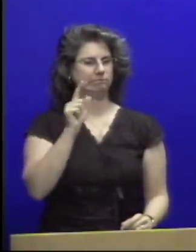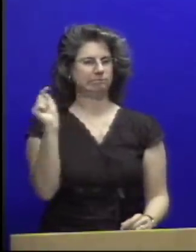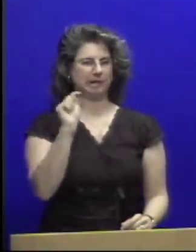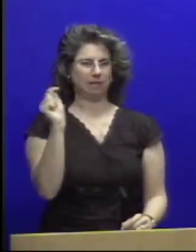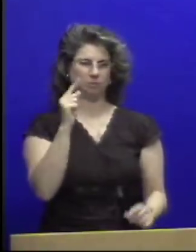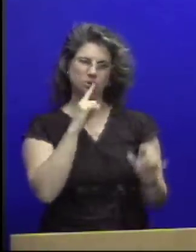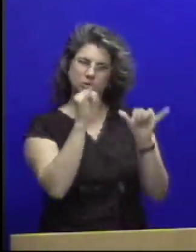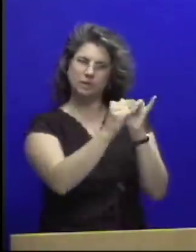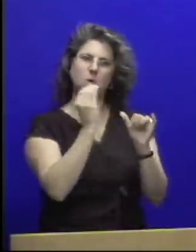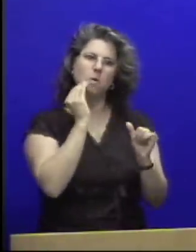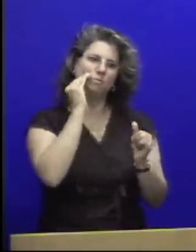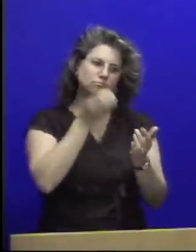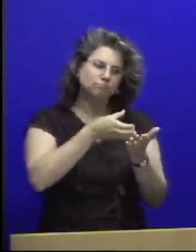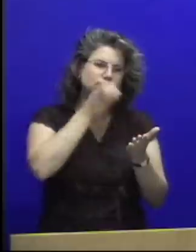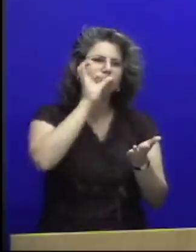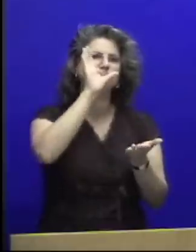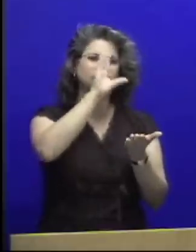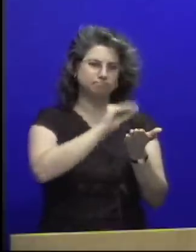fairly quickly.